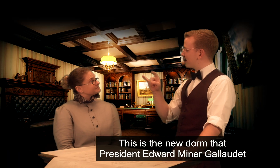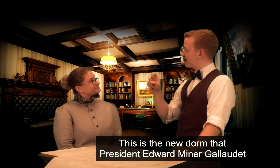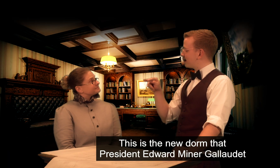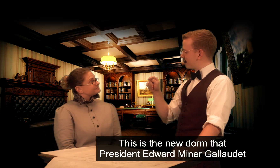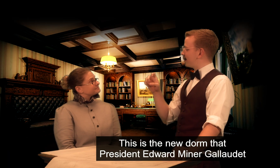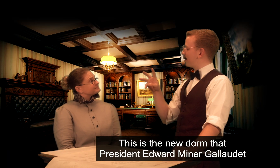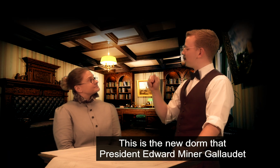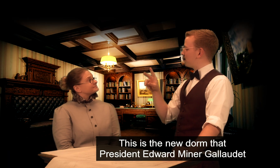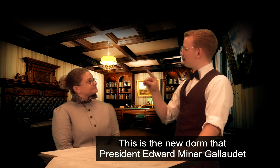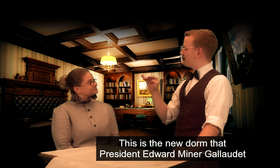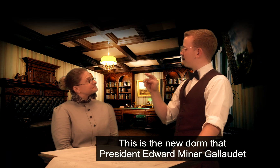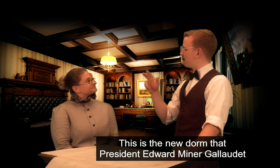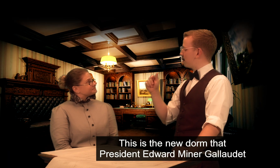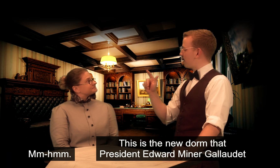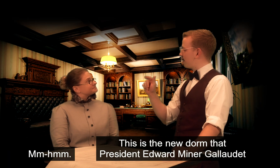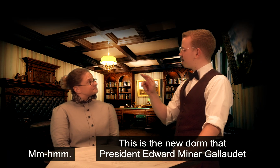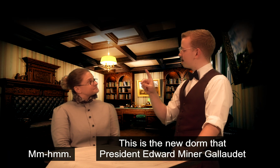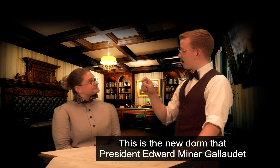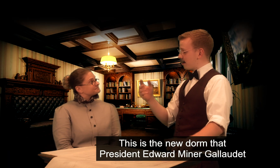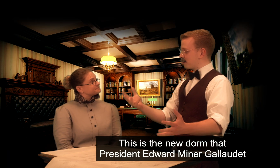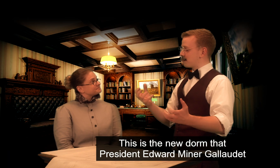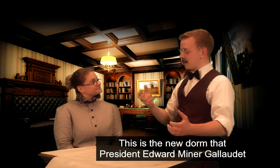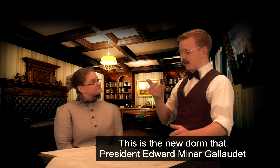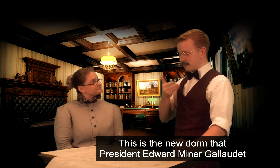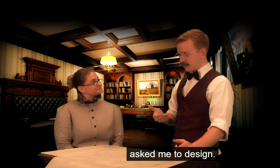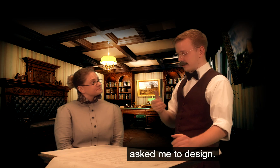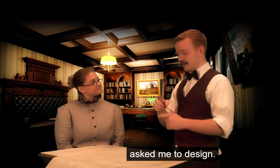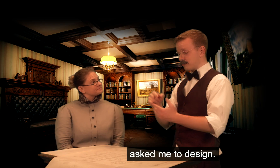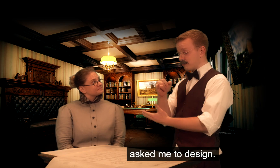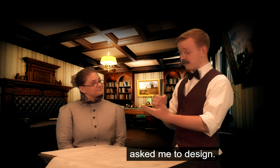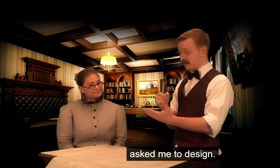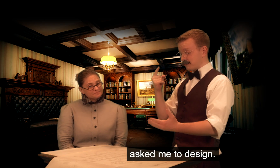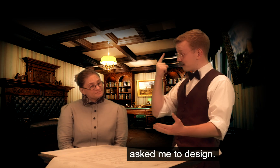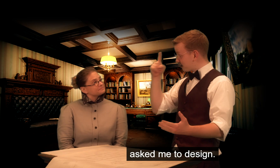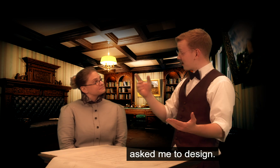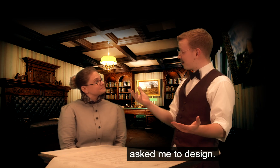This is the new dorm that President Edward Minor Gallaudet asked me to design.